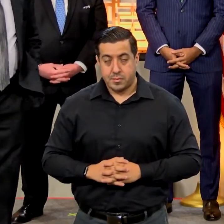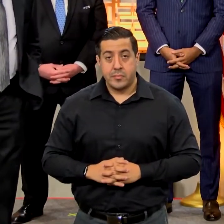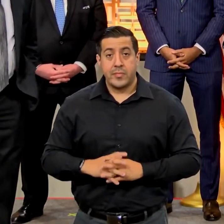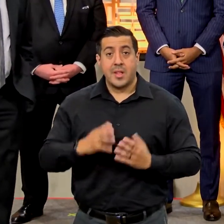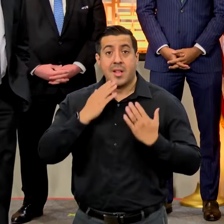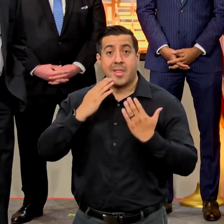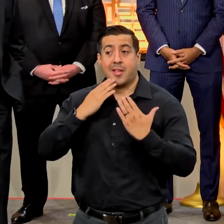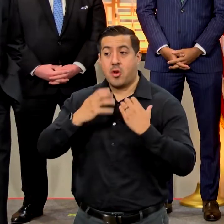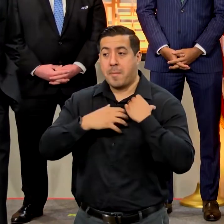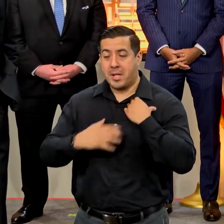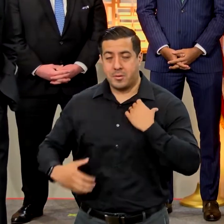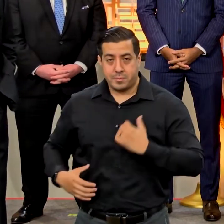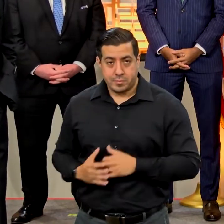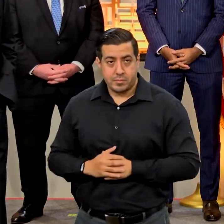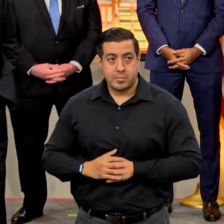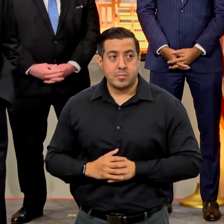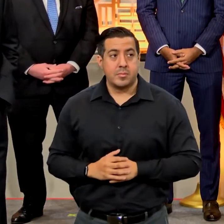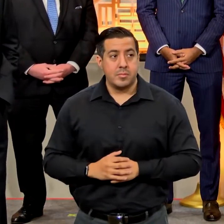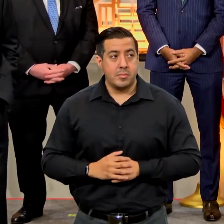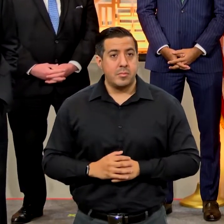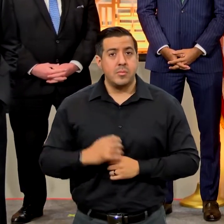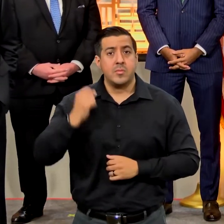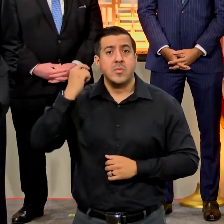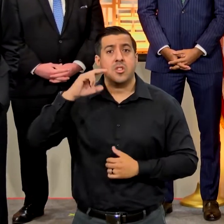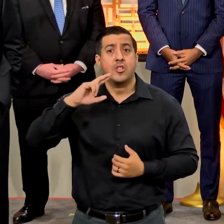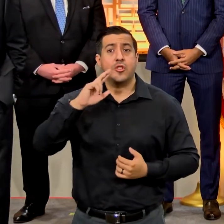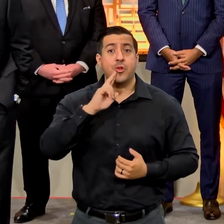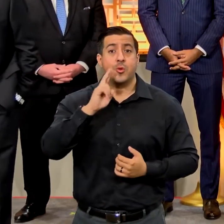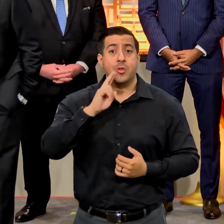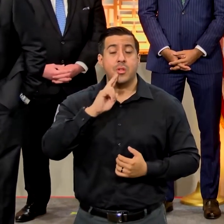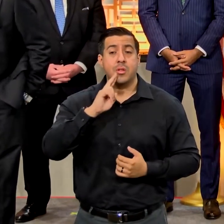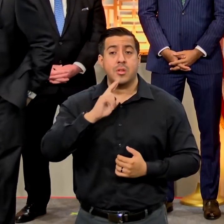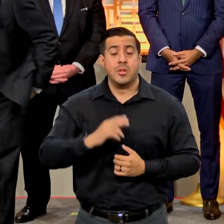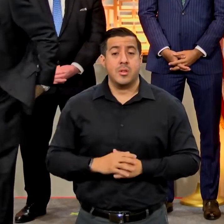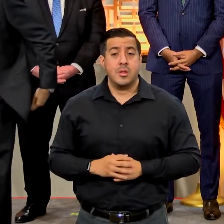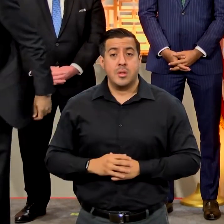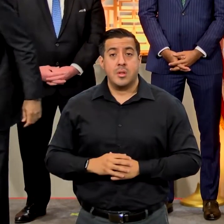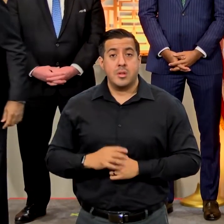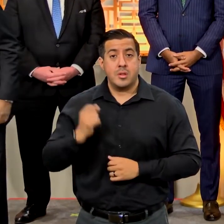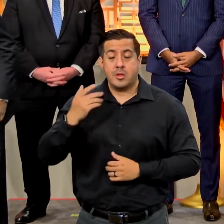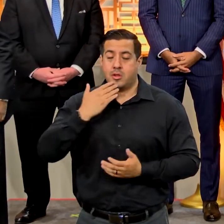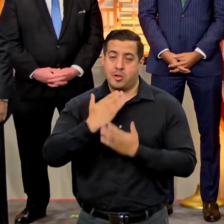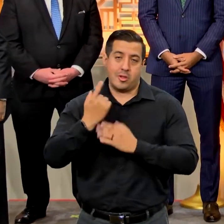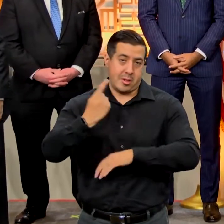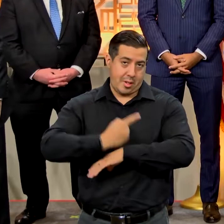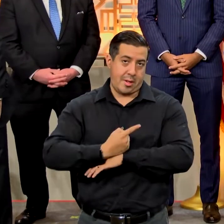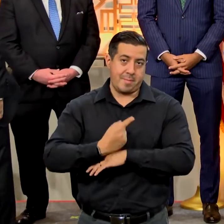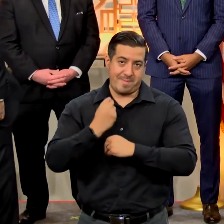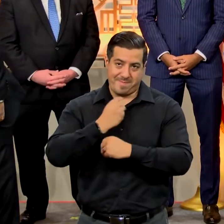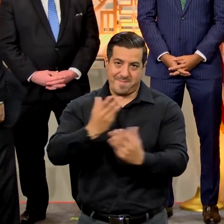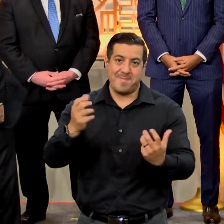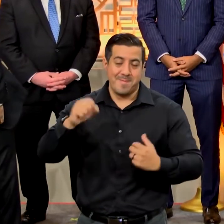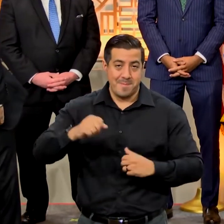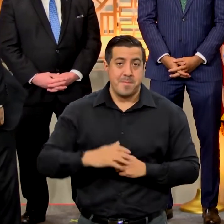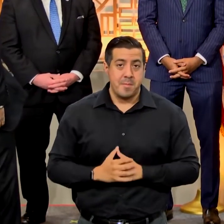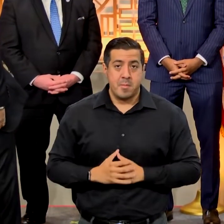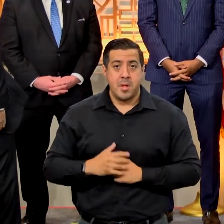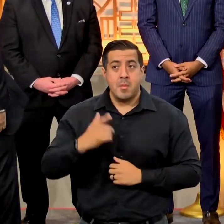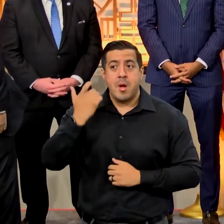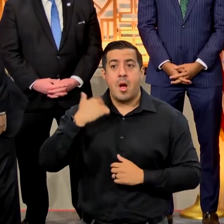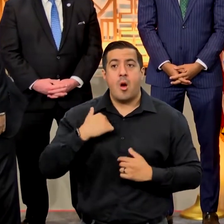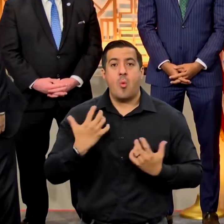Thank you, Mayor. And Houston, this is a great day. I just want to